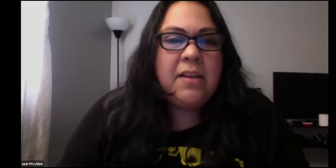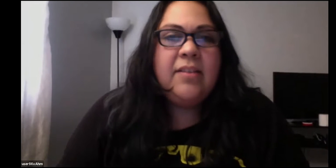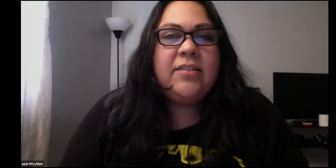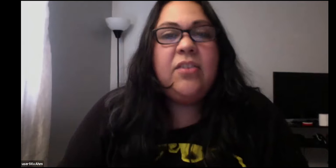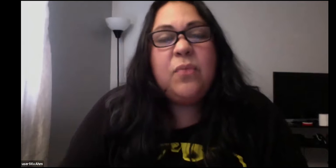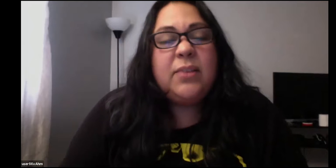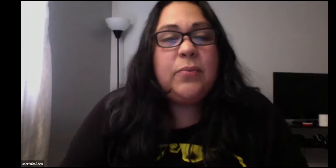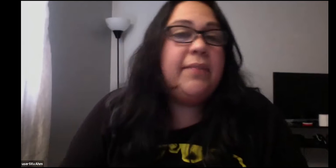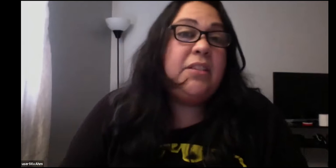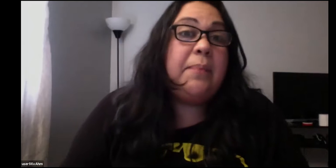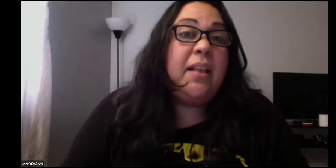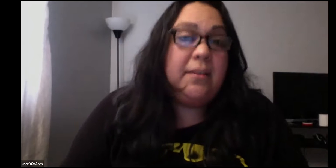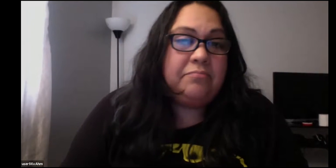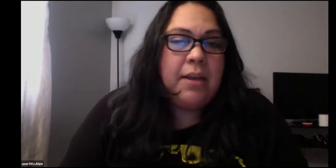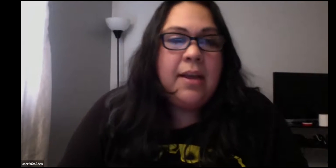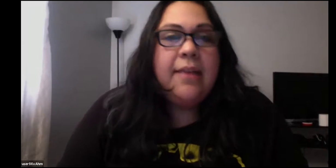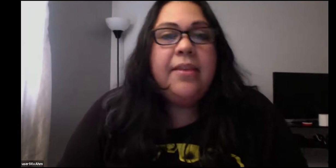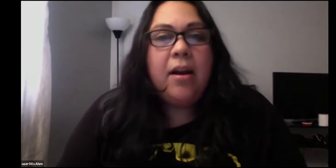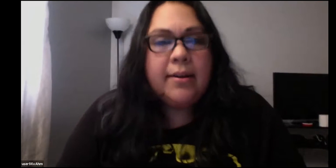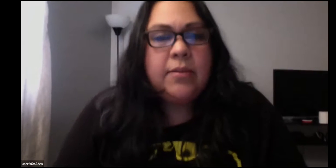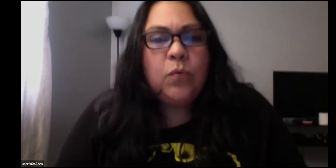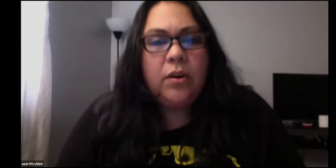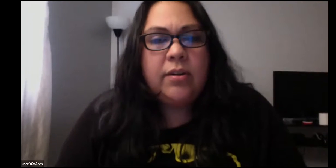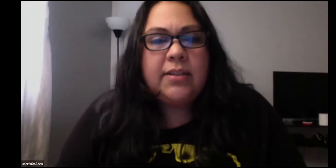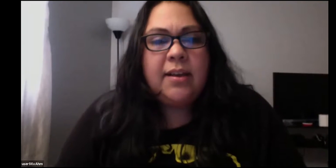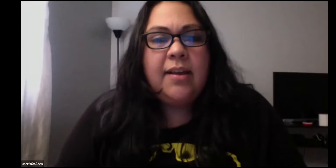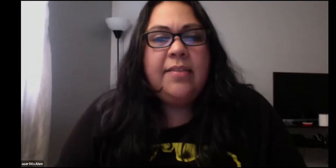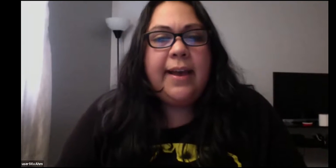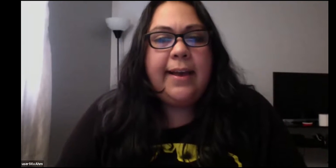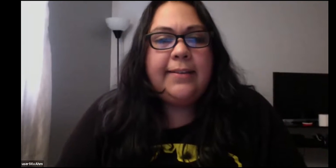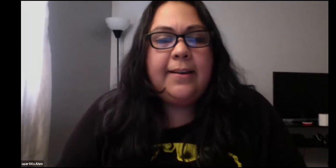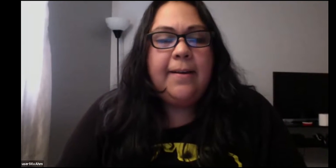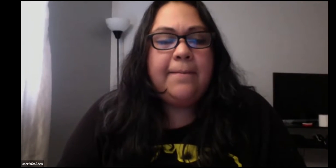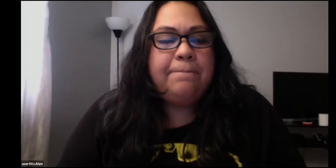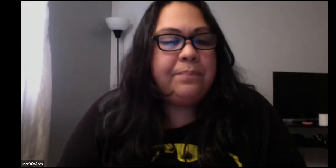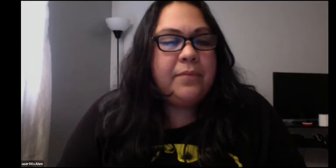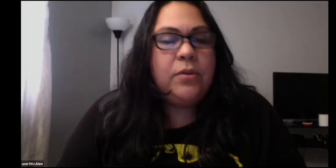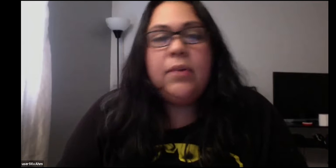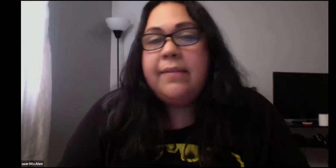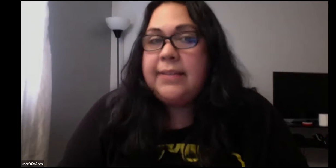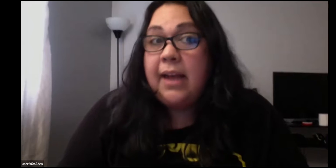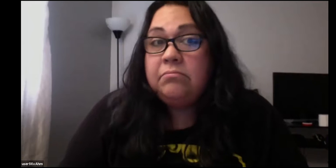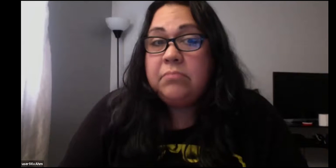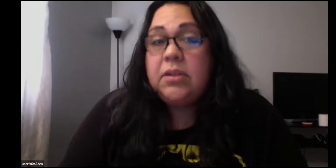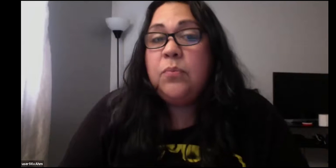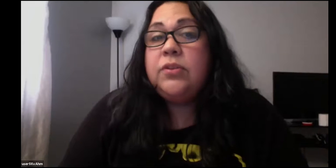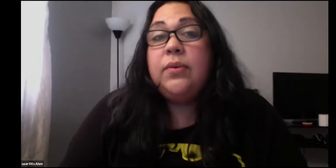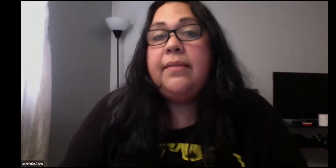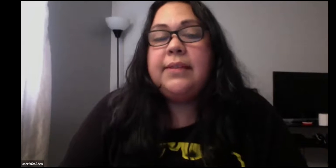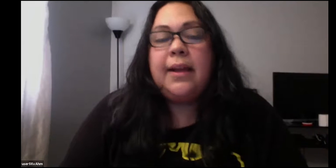Because otherwise we would have to spell it. There are some words that don't have a sign. Some words don't have a sign.